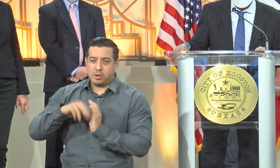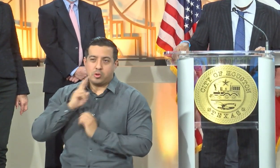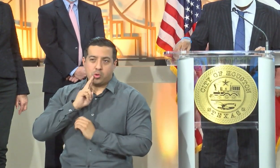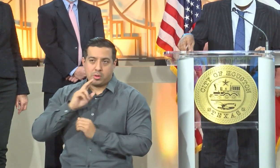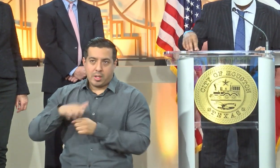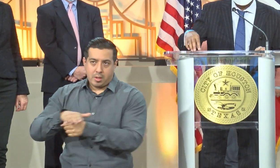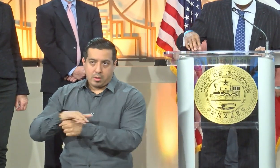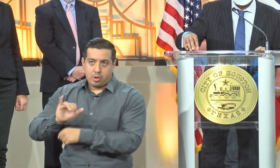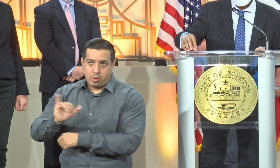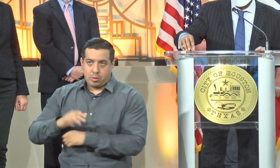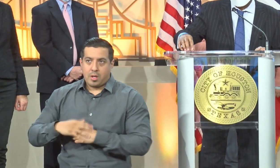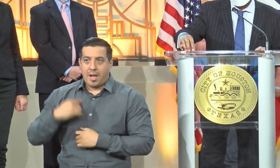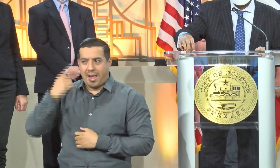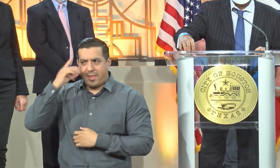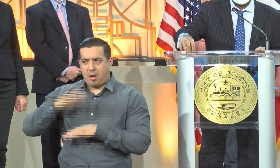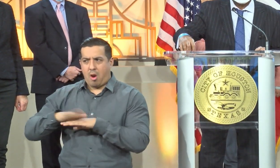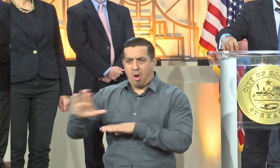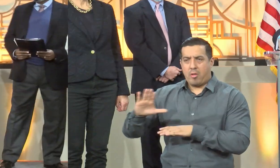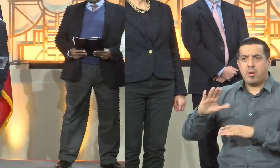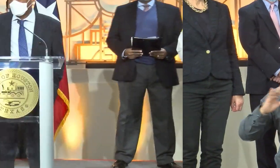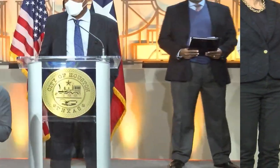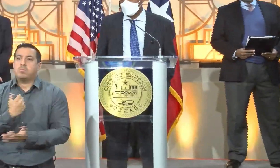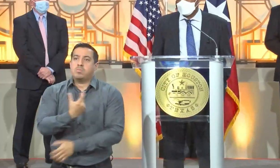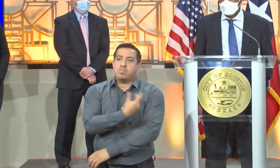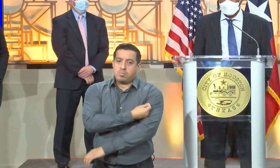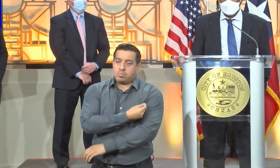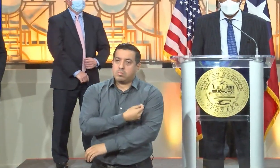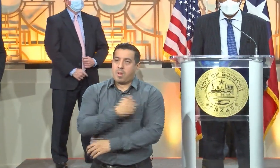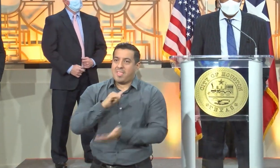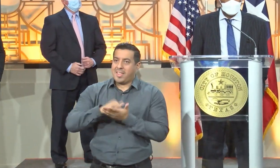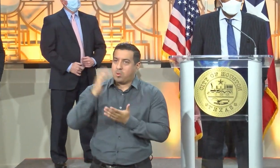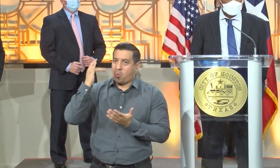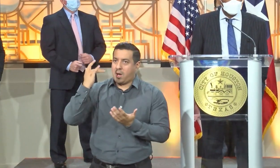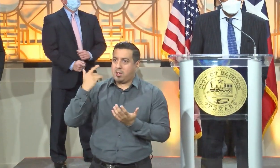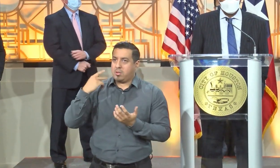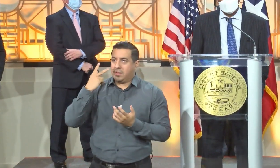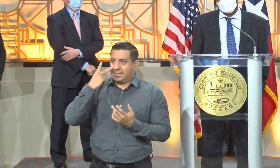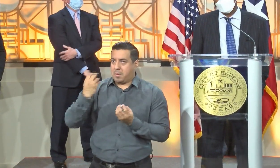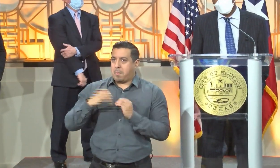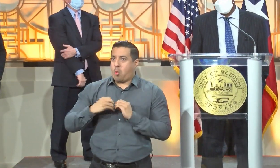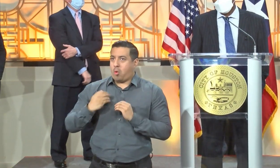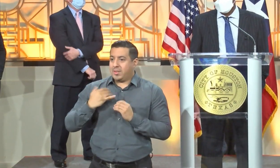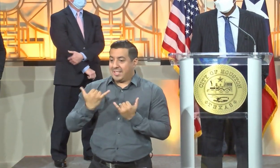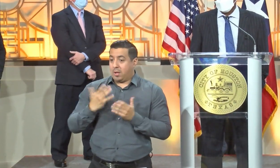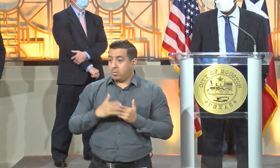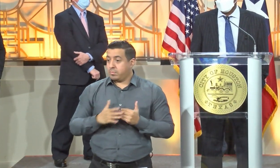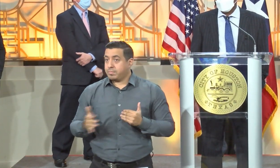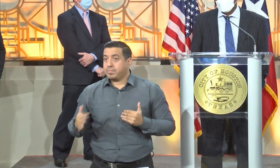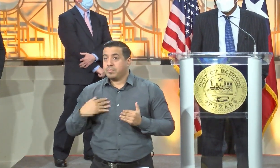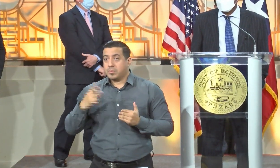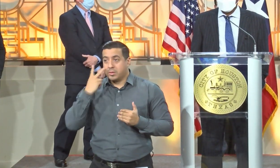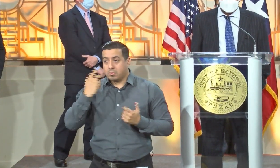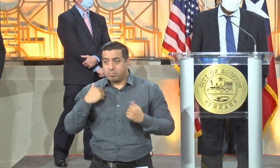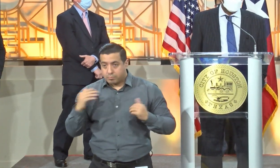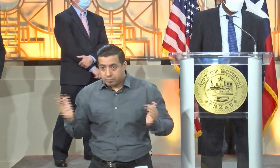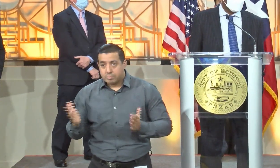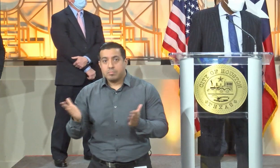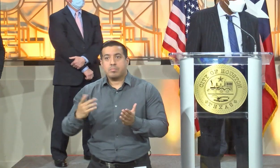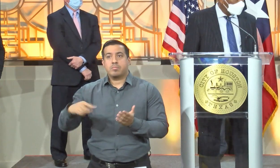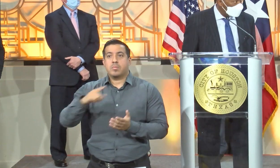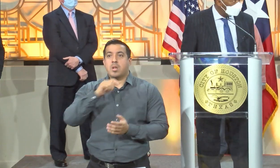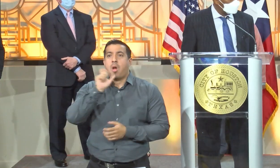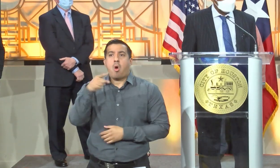some additional items on the agenda for BARK as well. The messaging, you'll be hearing a lot more as we move forward to encourage not only